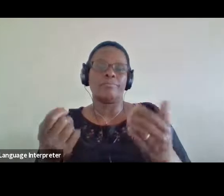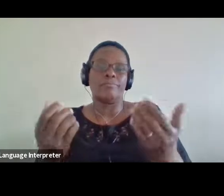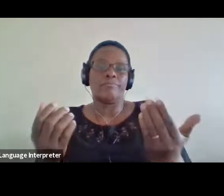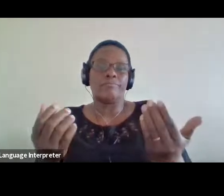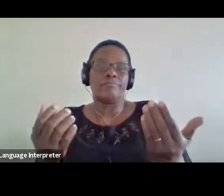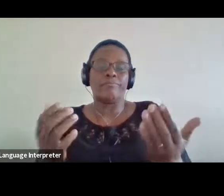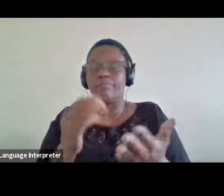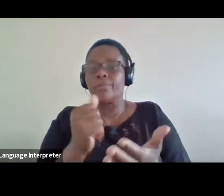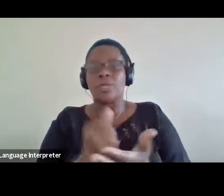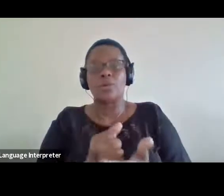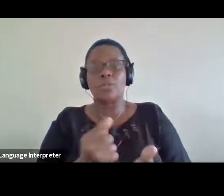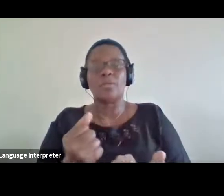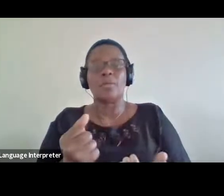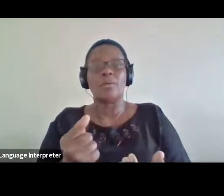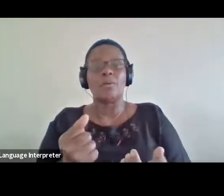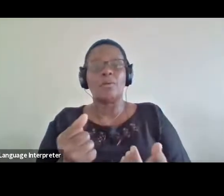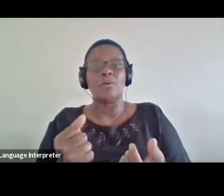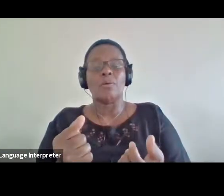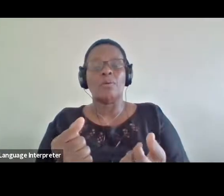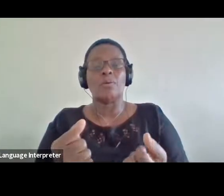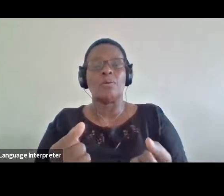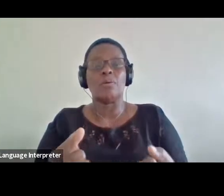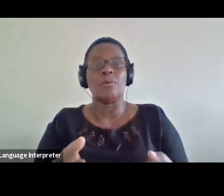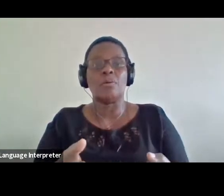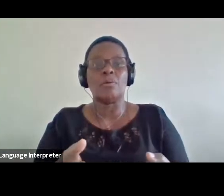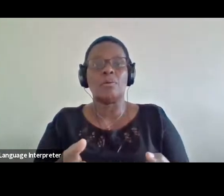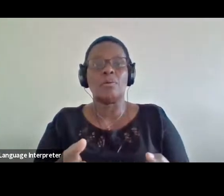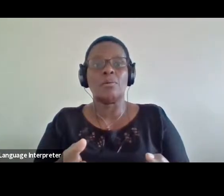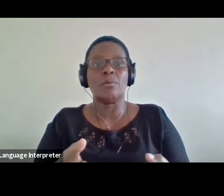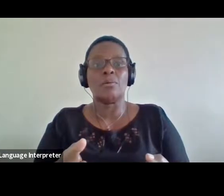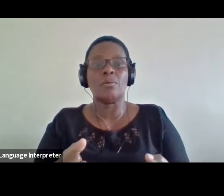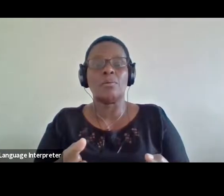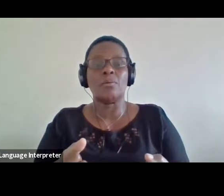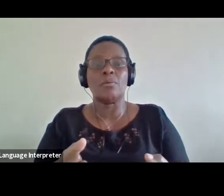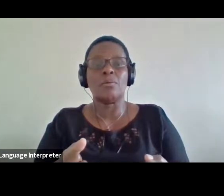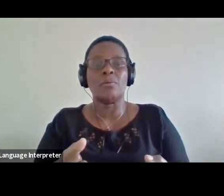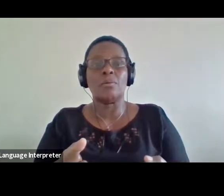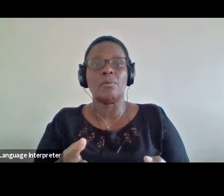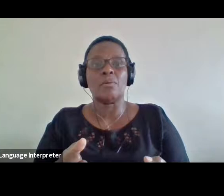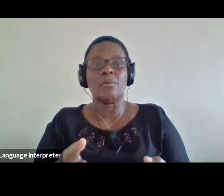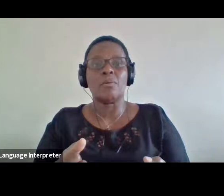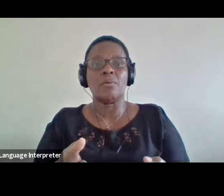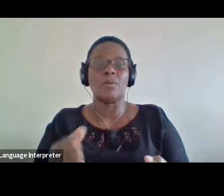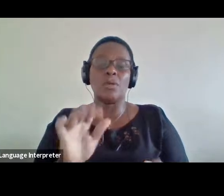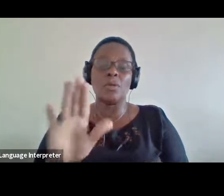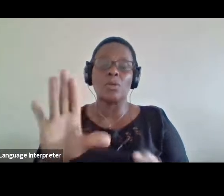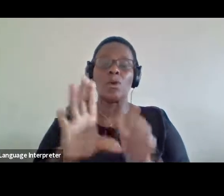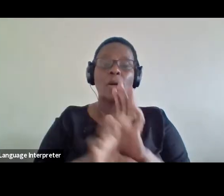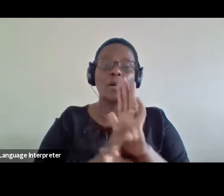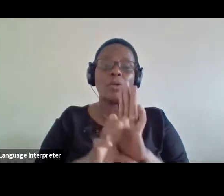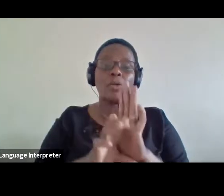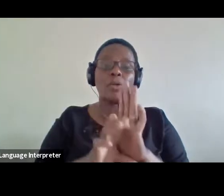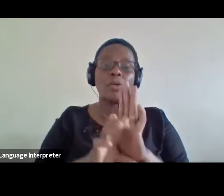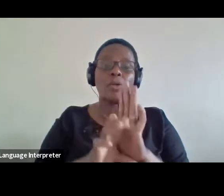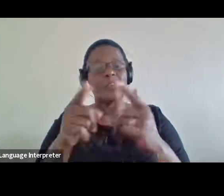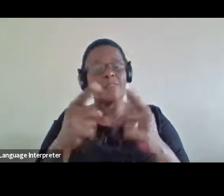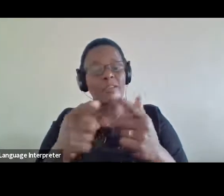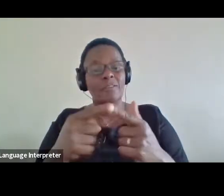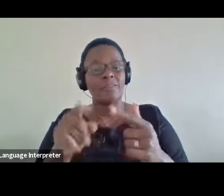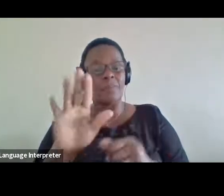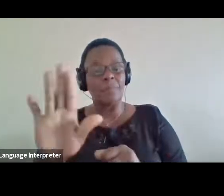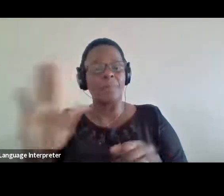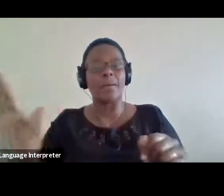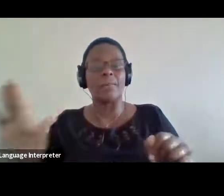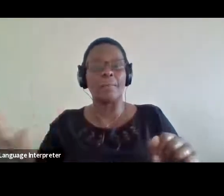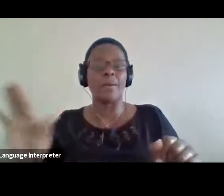obviously an evolving space. Contextually within the bounds of your nation or your specific government and community, it's